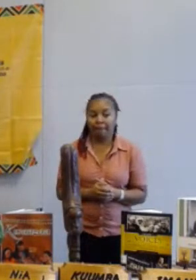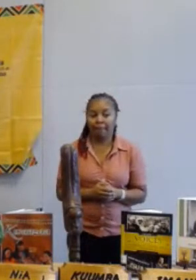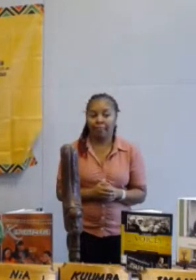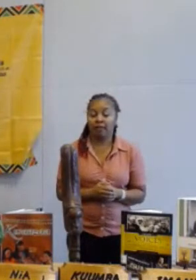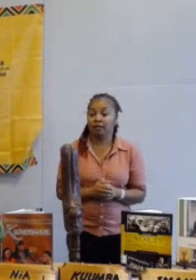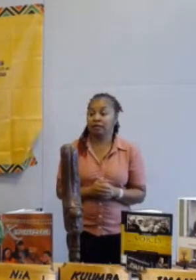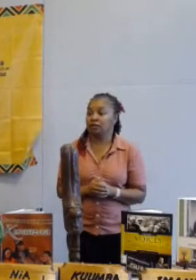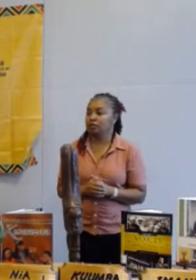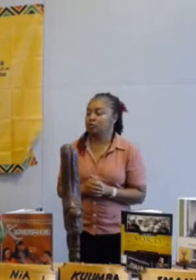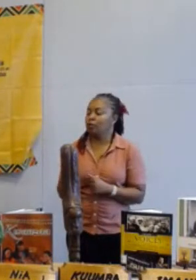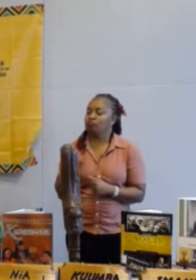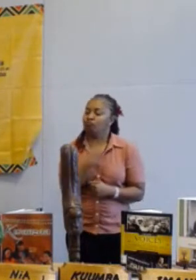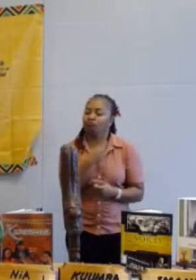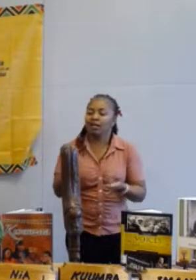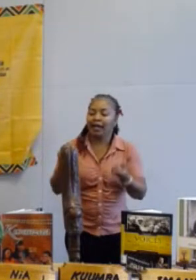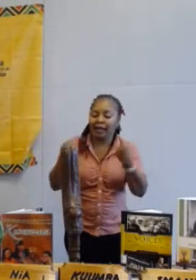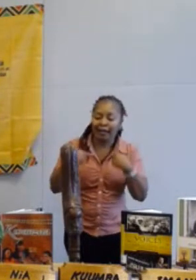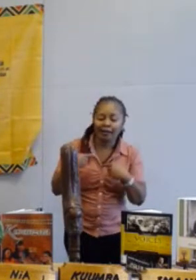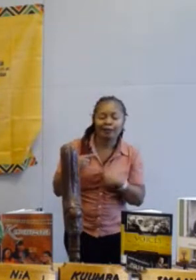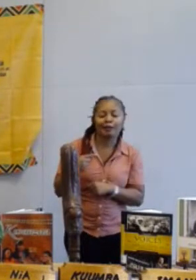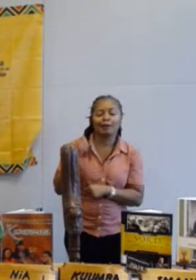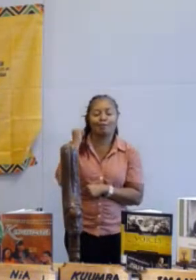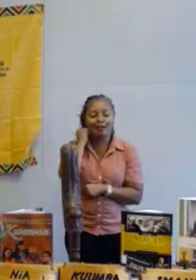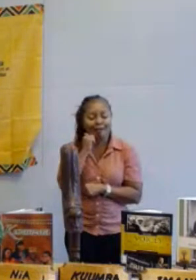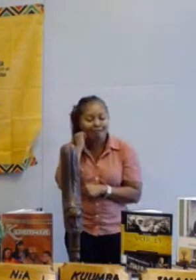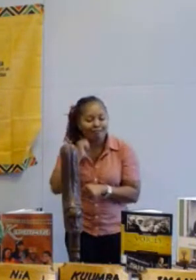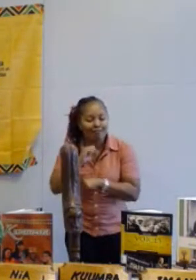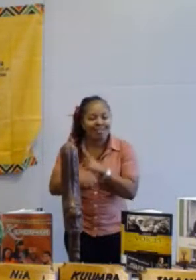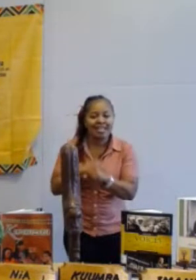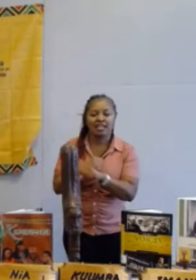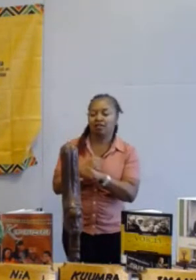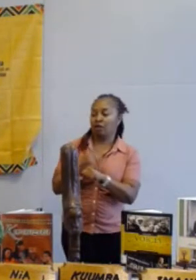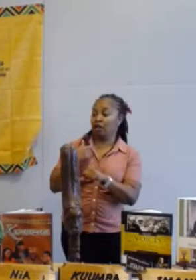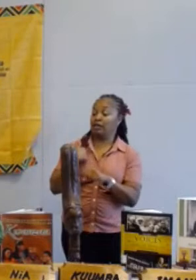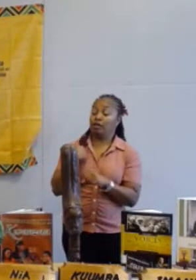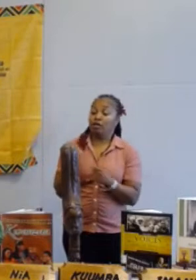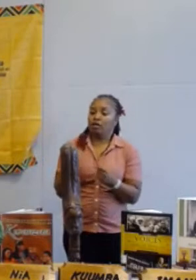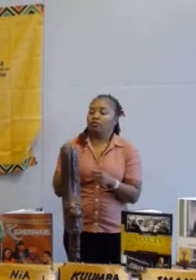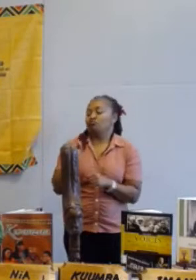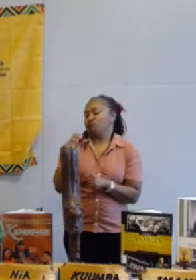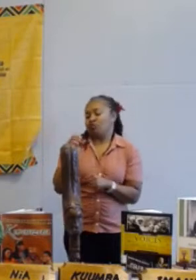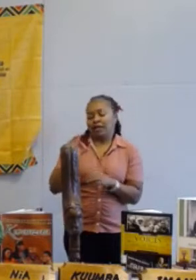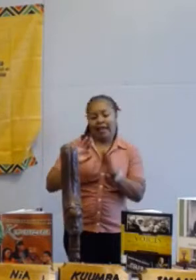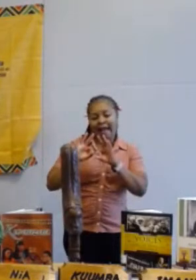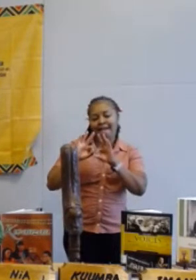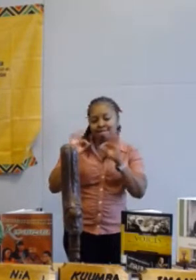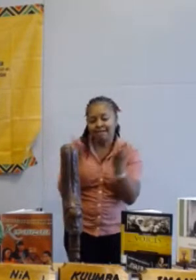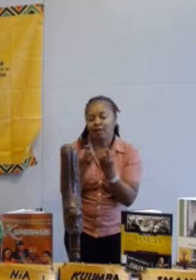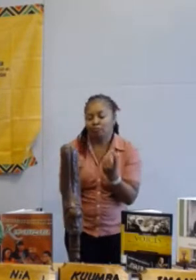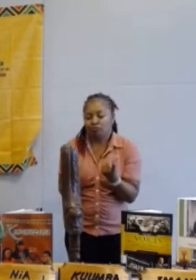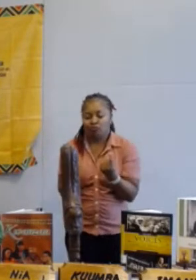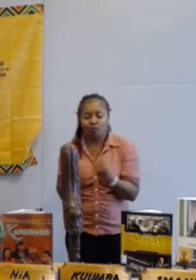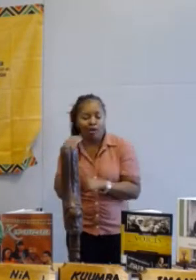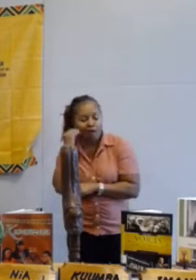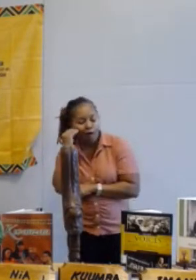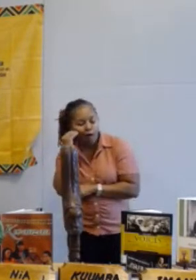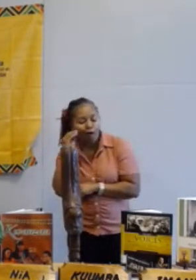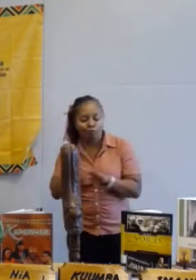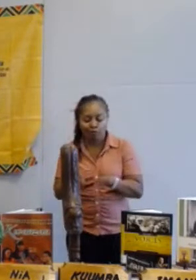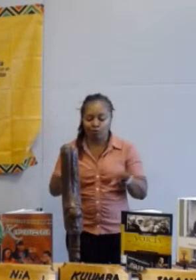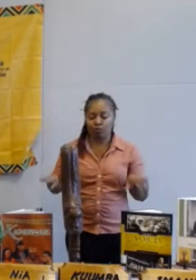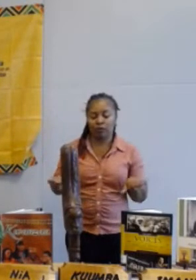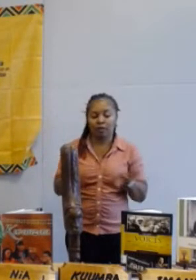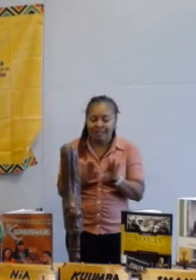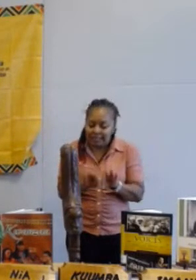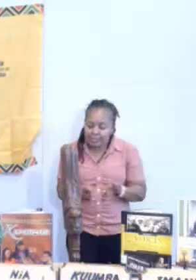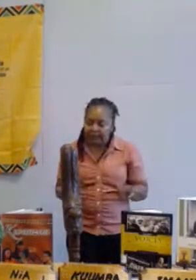We come each year and try to give some things for families to do in their home with their children, because it's very important that